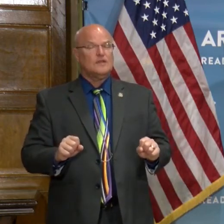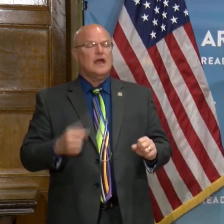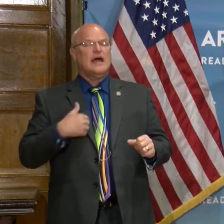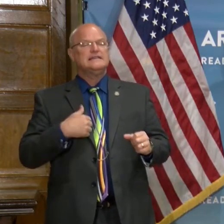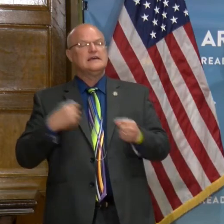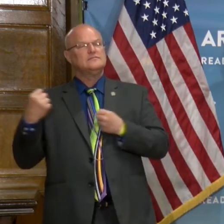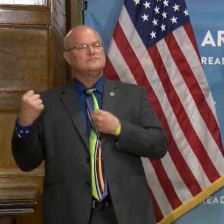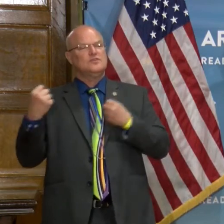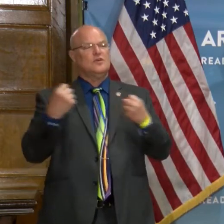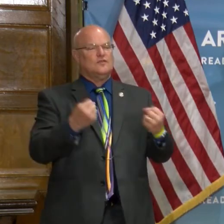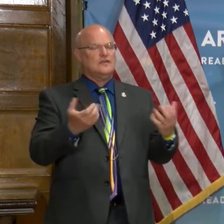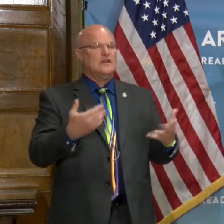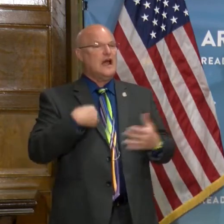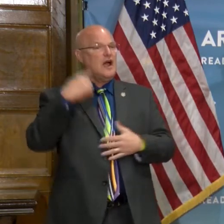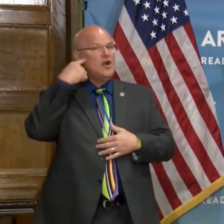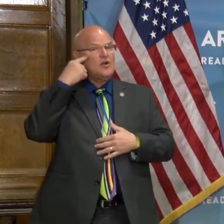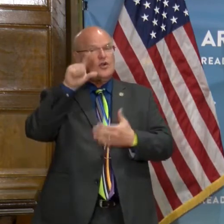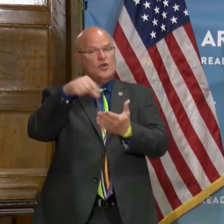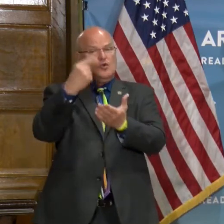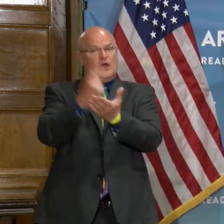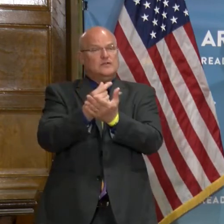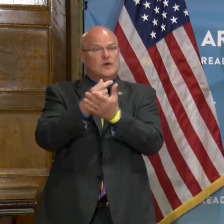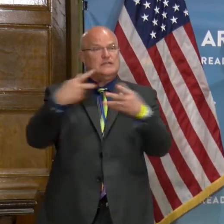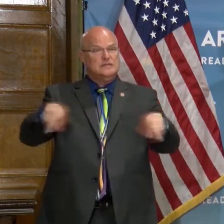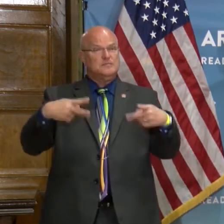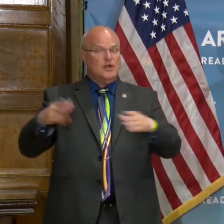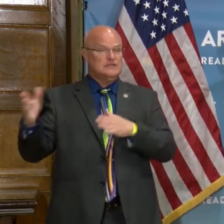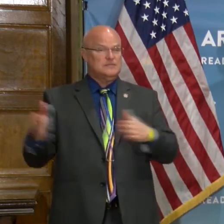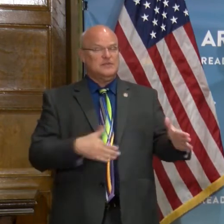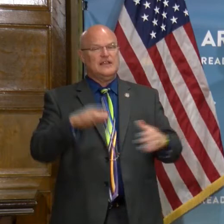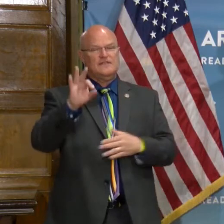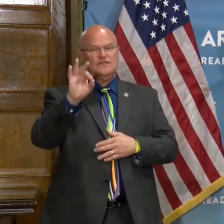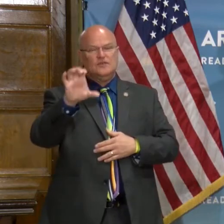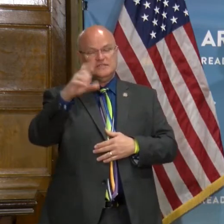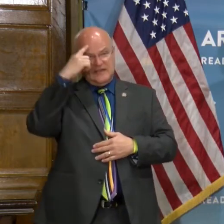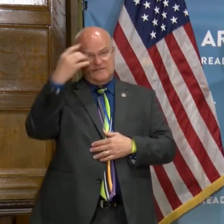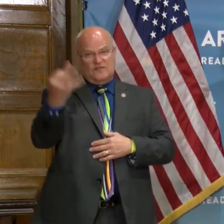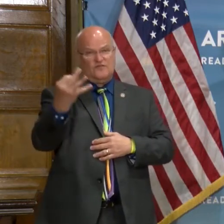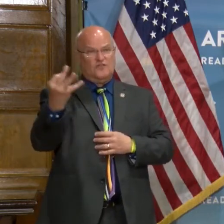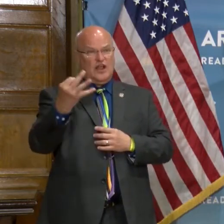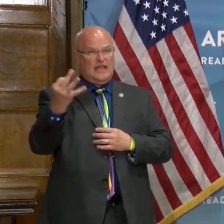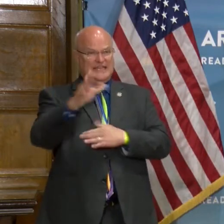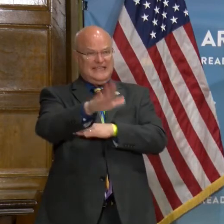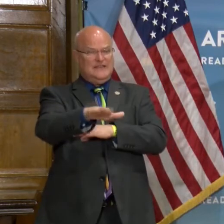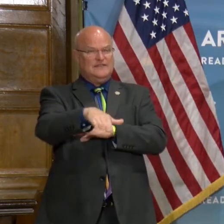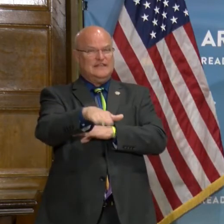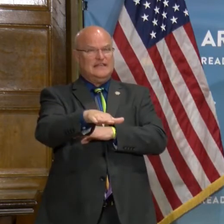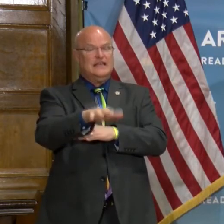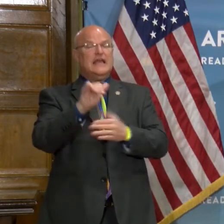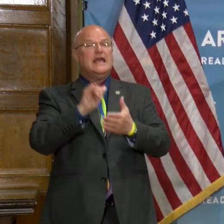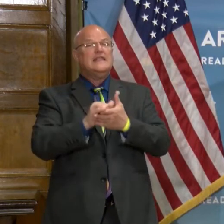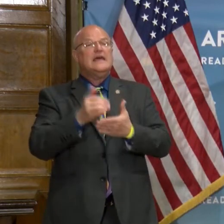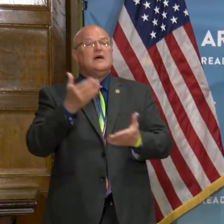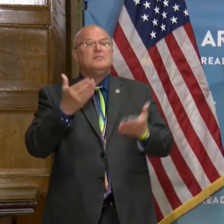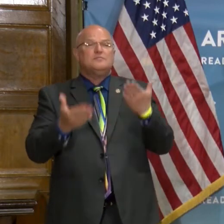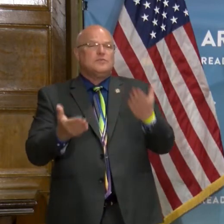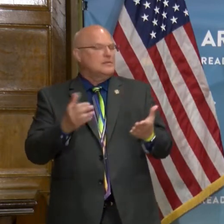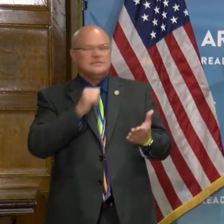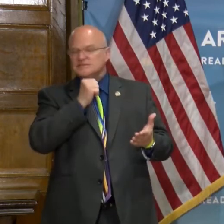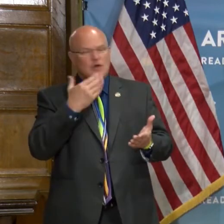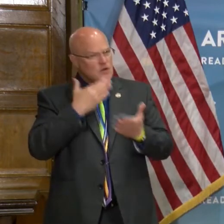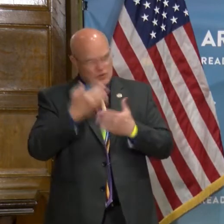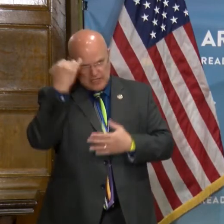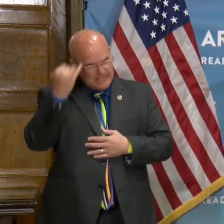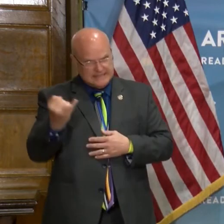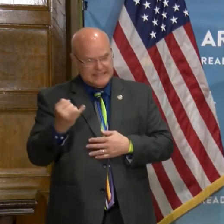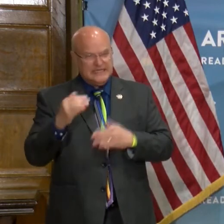over here, I heard about a graduation party that's planned in Forest City for Friday evening, and that probably isn't a good idea